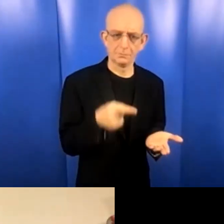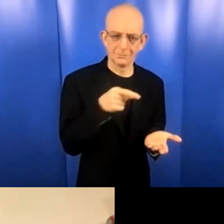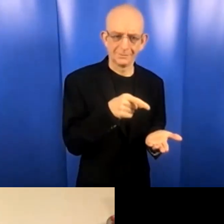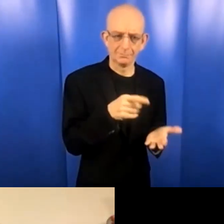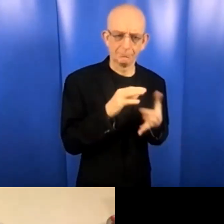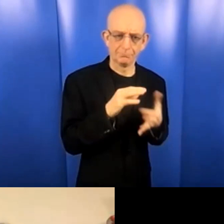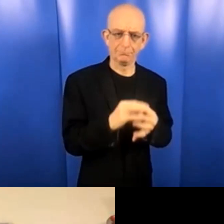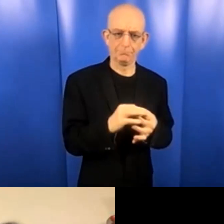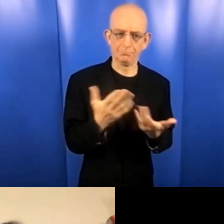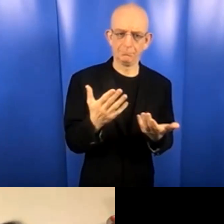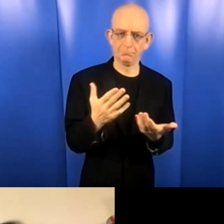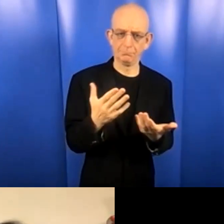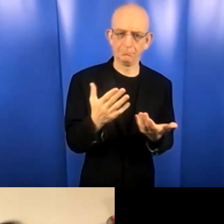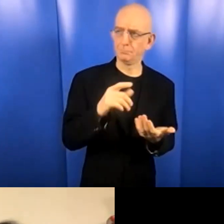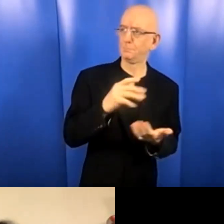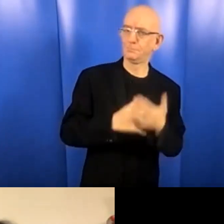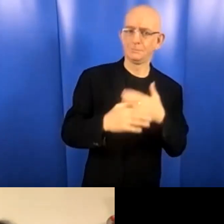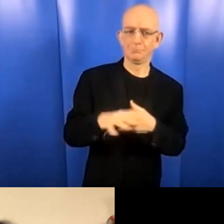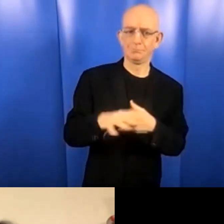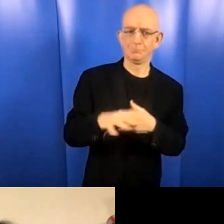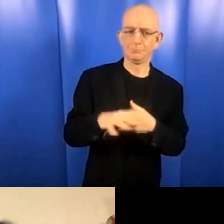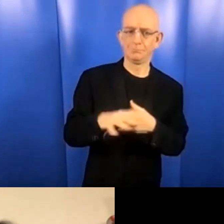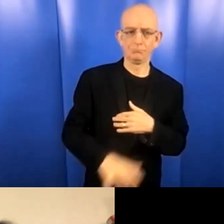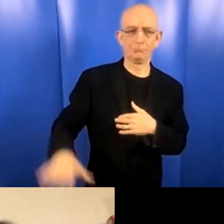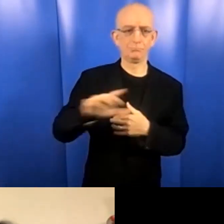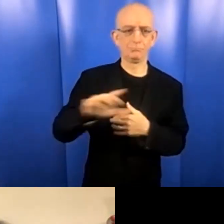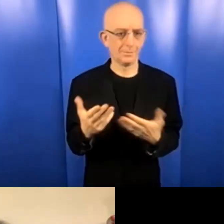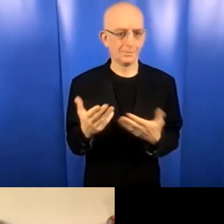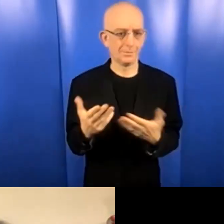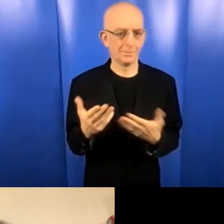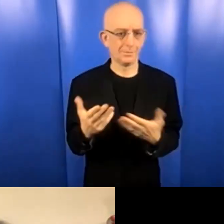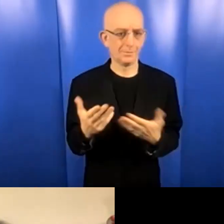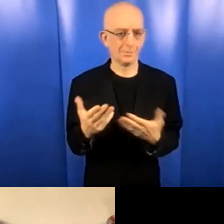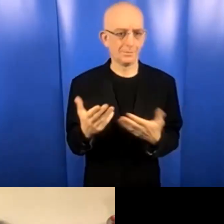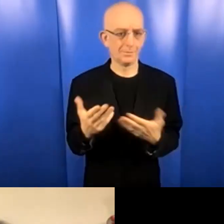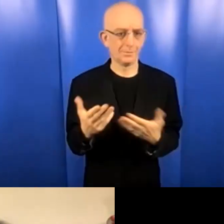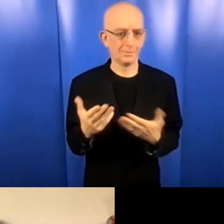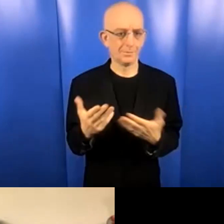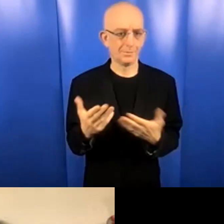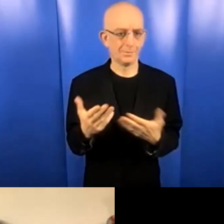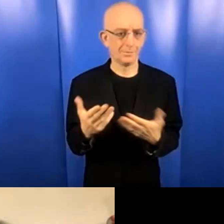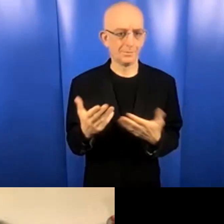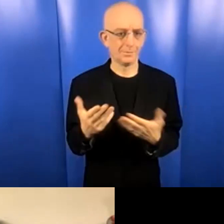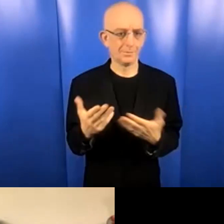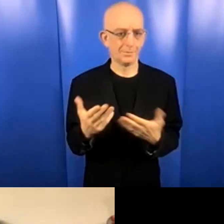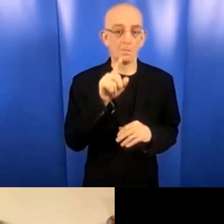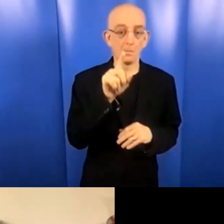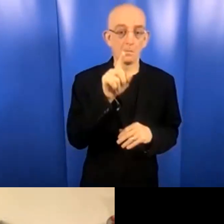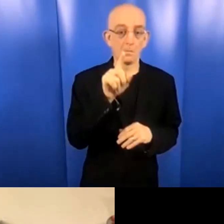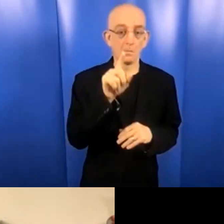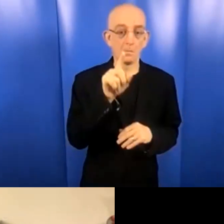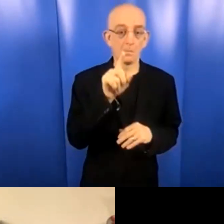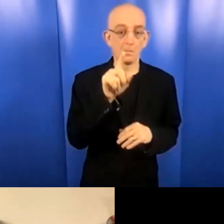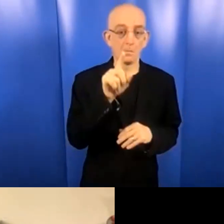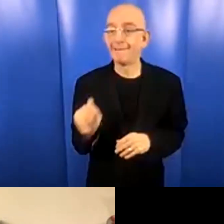same kind of challenges. For Bangladesh, we have the majority of indigenous people with disabilities, and they are still